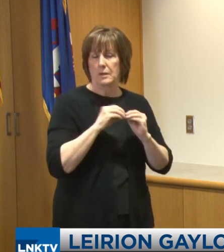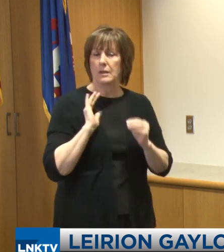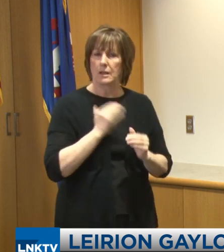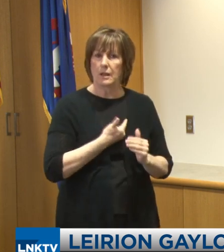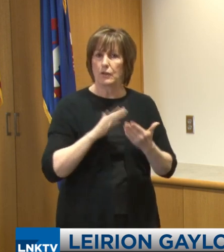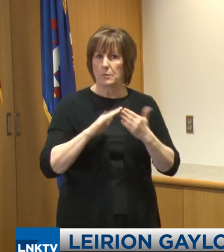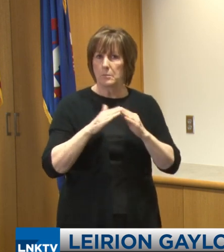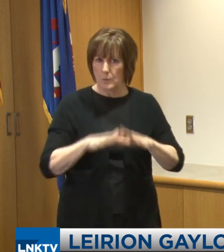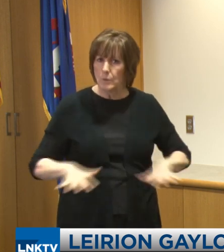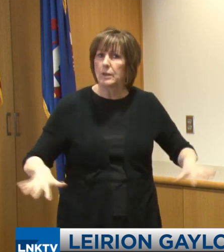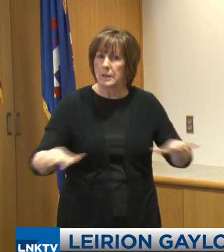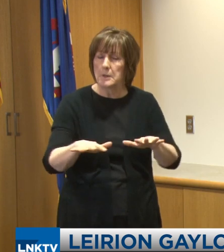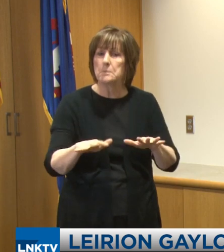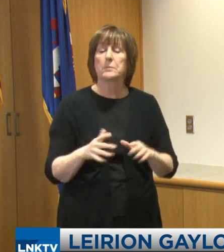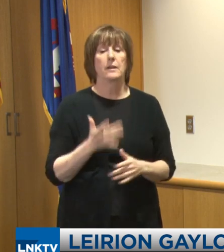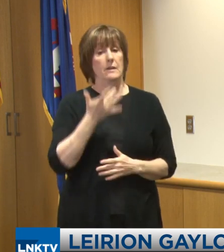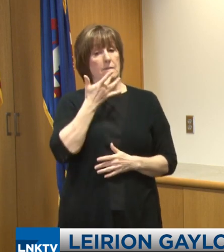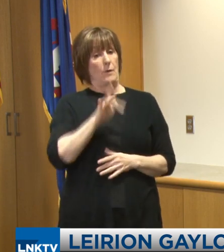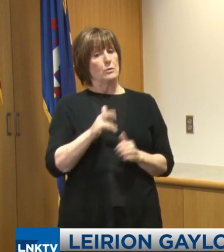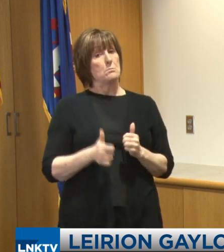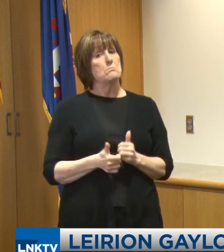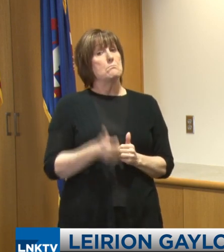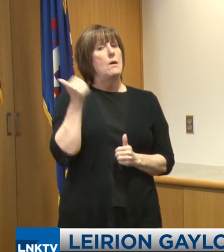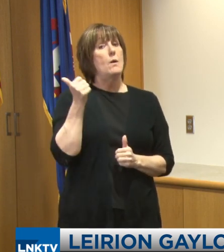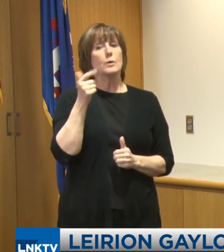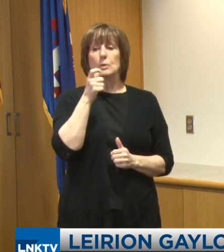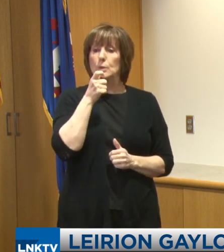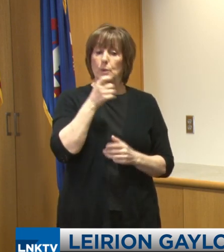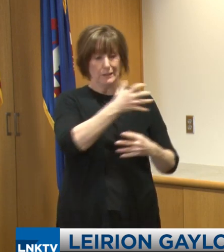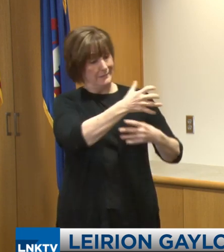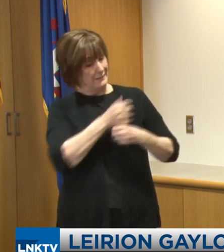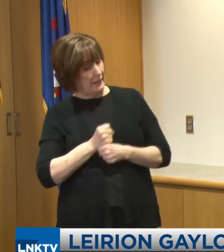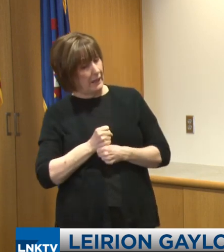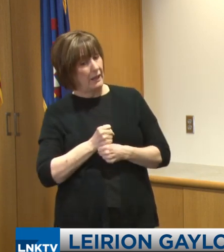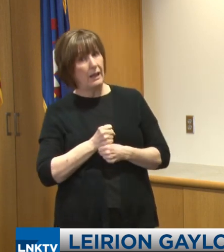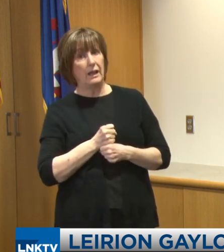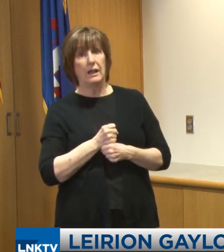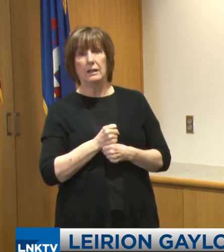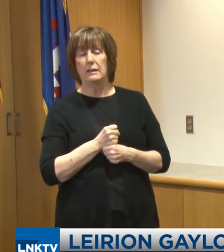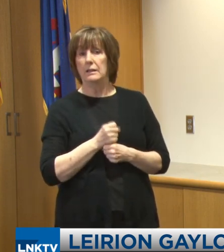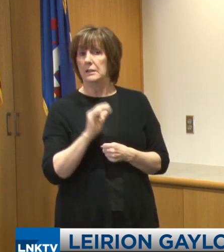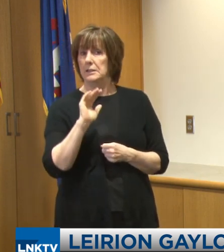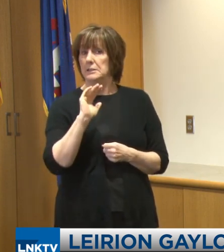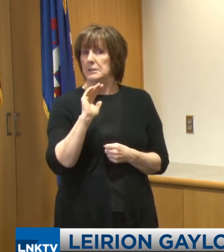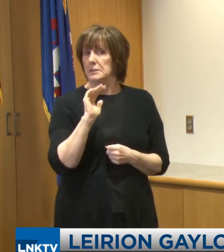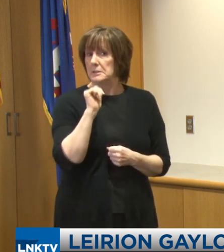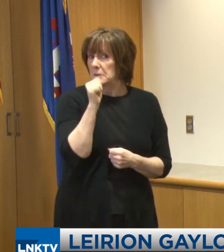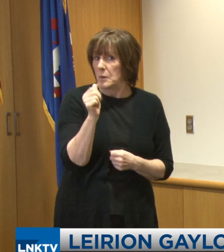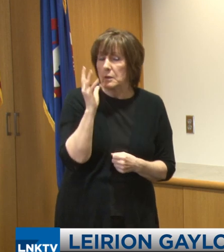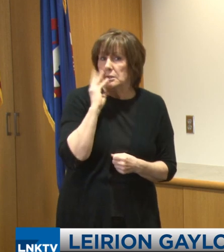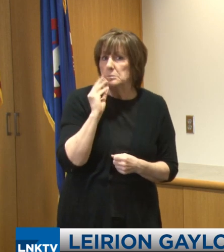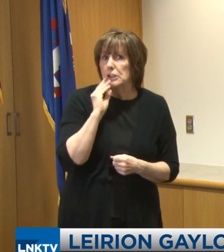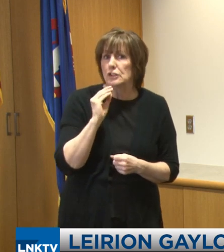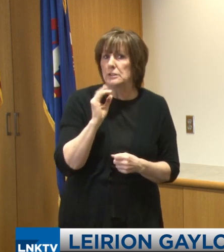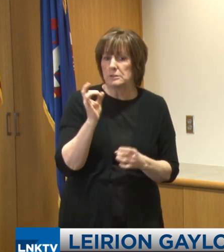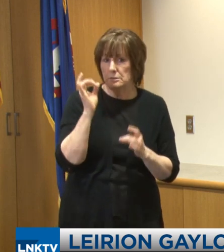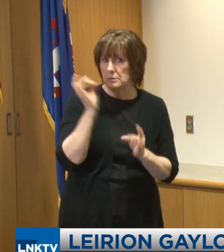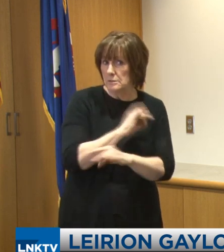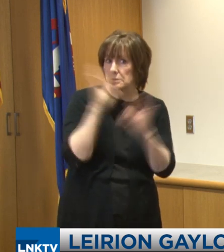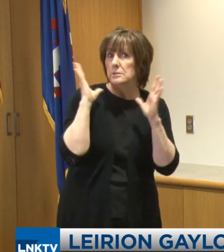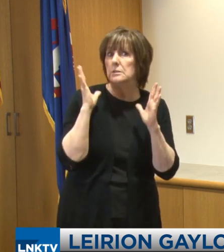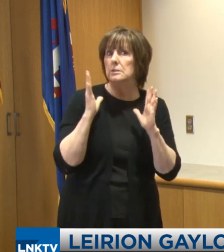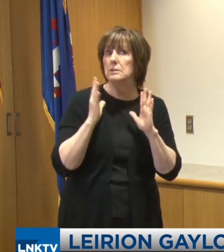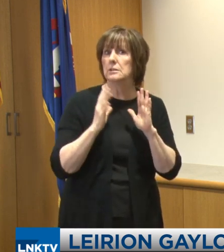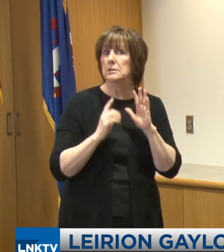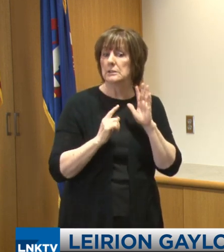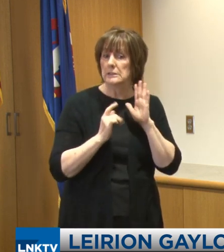community. Fortunately, most people who contract COVID-19 do not experience life-threatening symptoms and